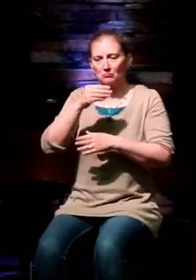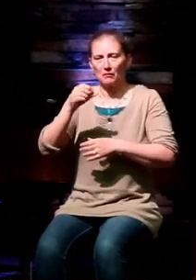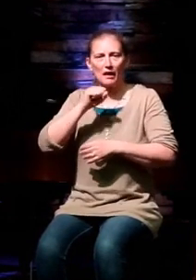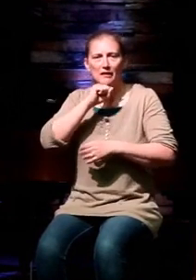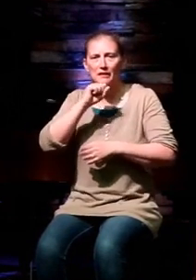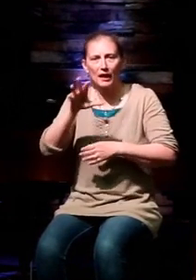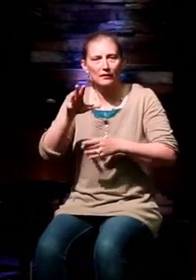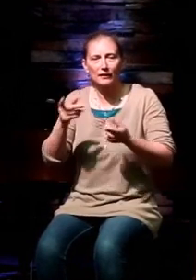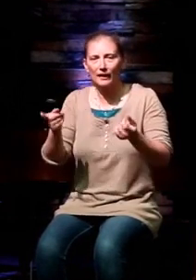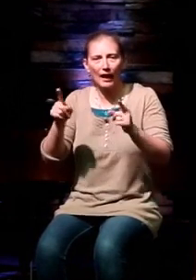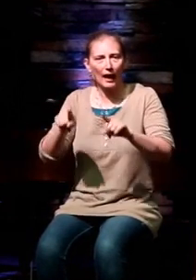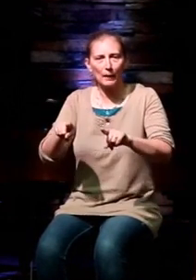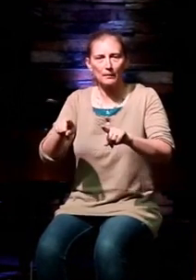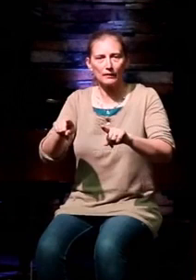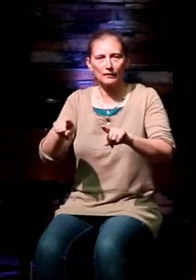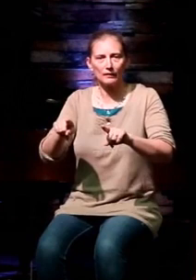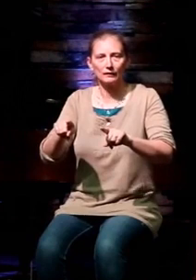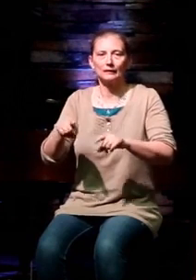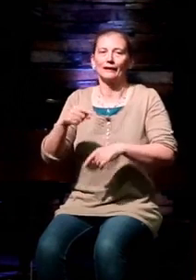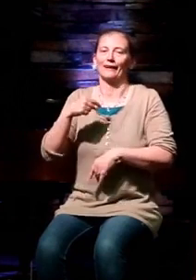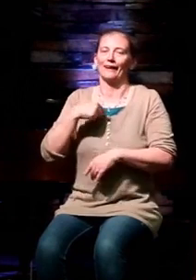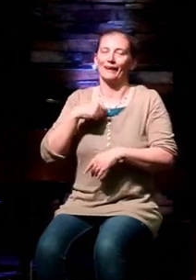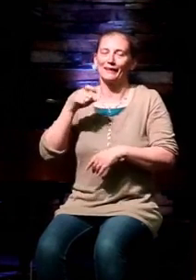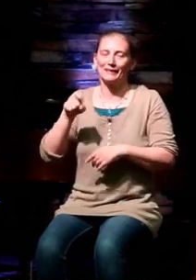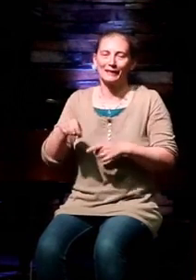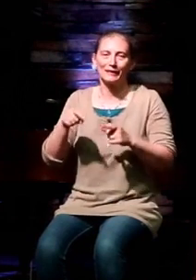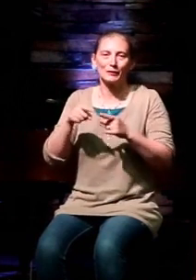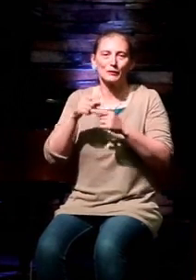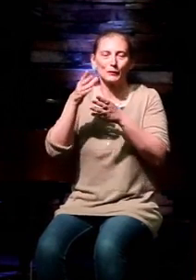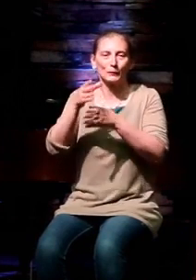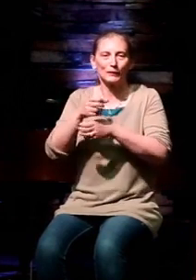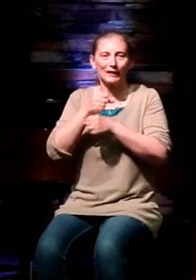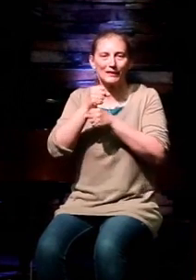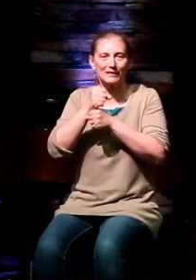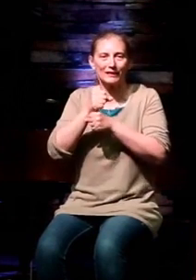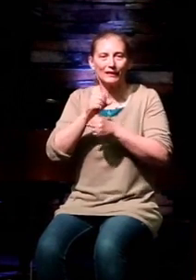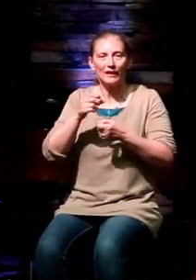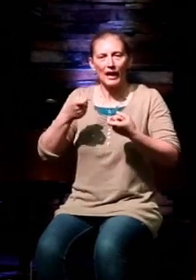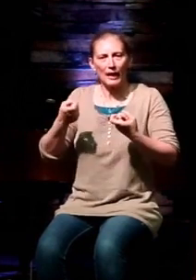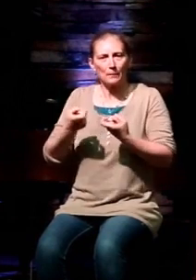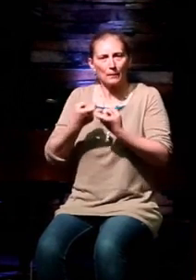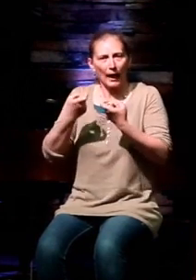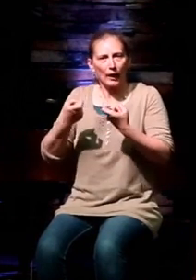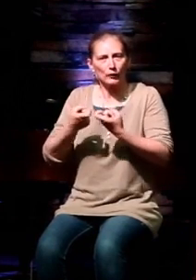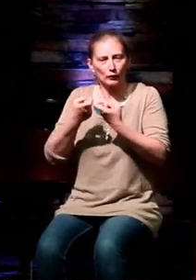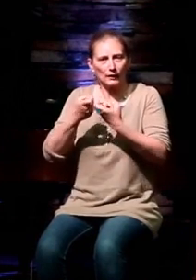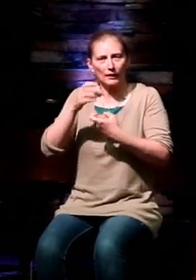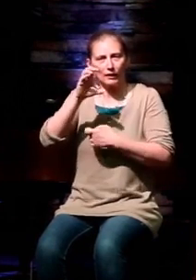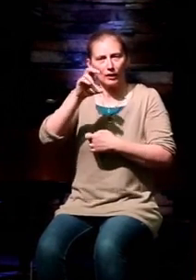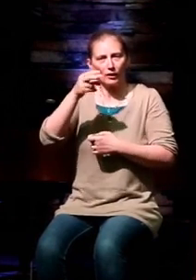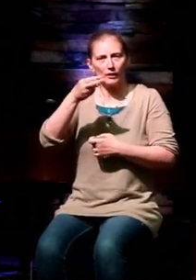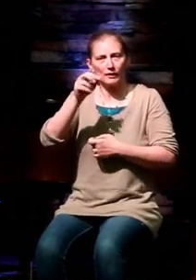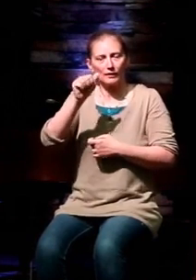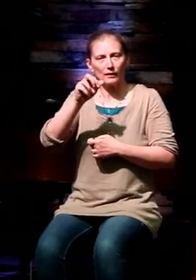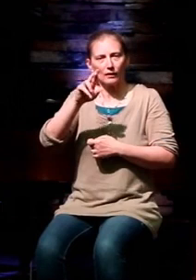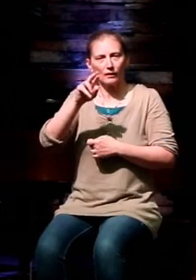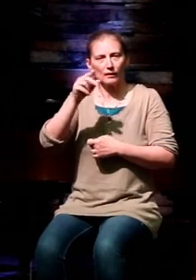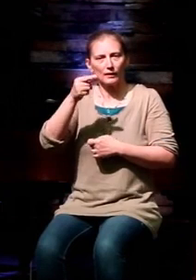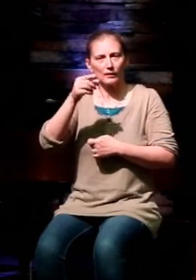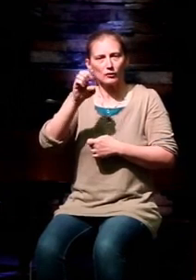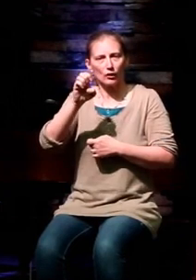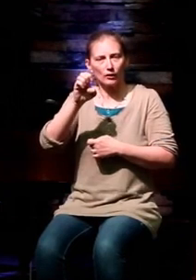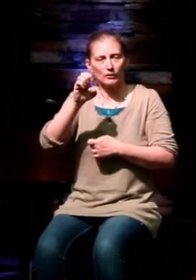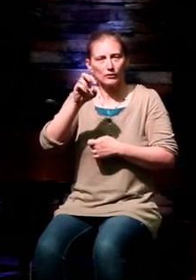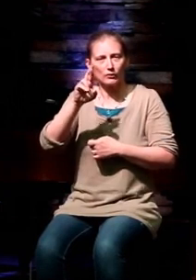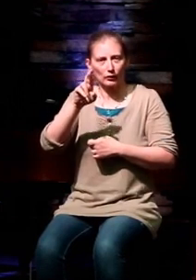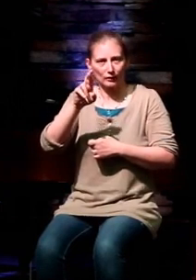I needed to get me a battery tender. So I got me a battery tender that would put a trickle charge on that battery all winter long, so that when that